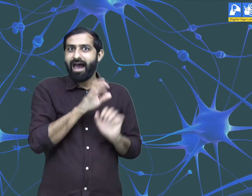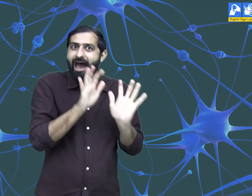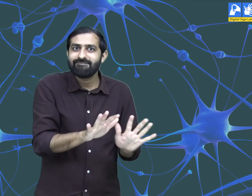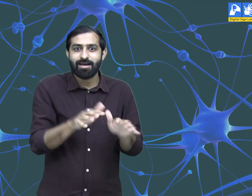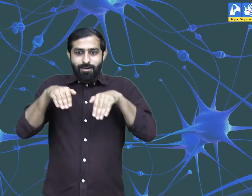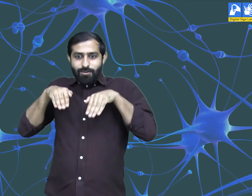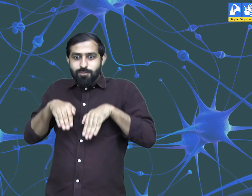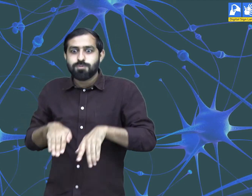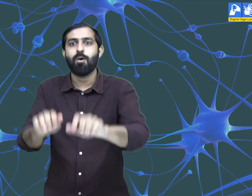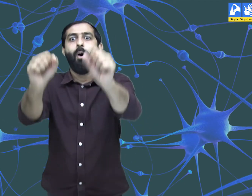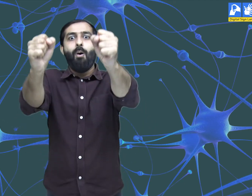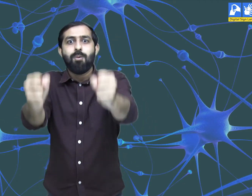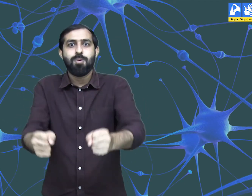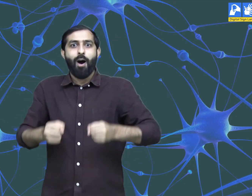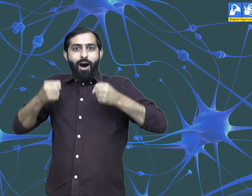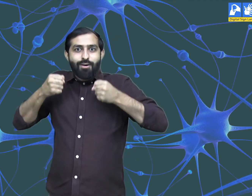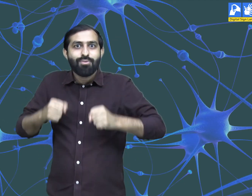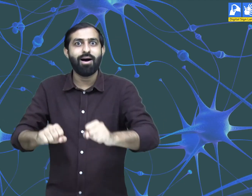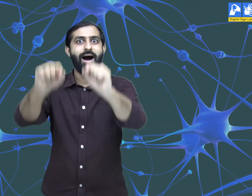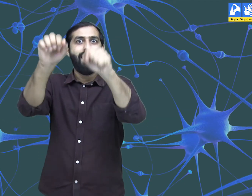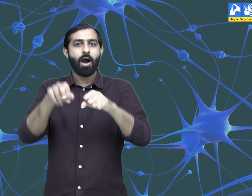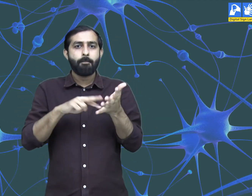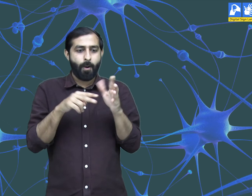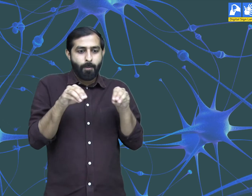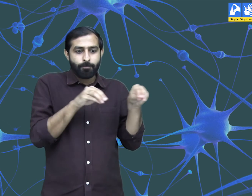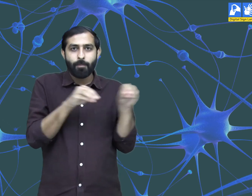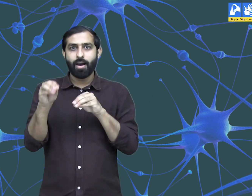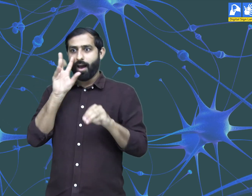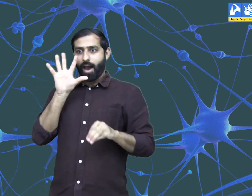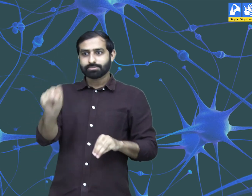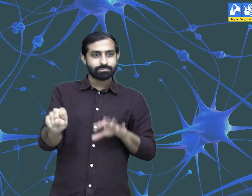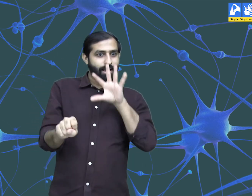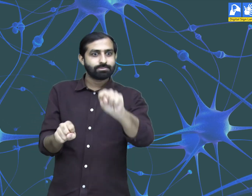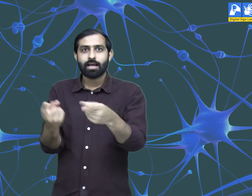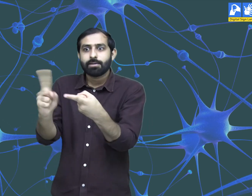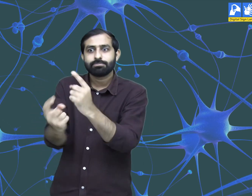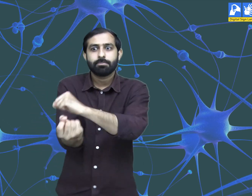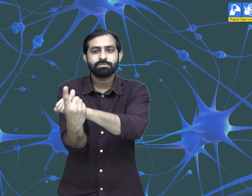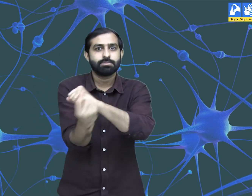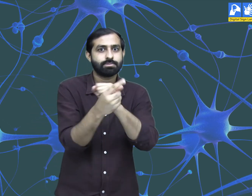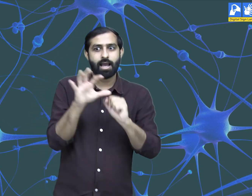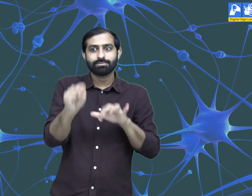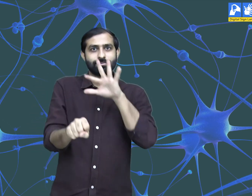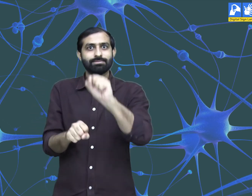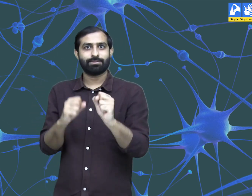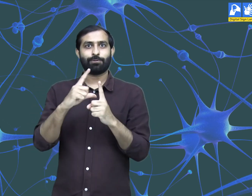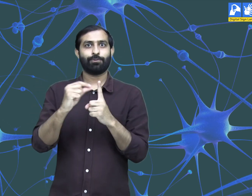or enjoying on the swing. So visible movements are the type of movements that can be perceived by the